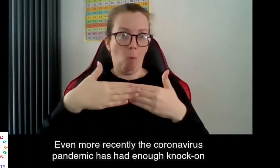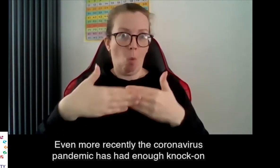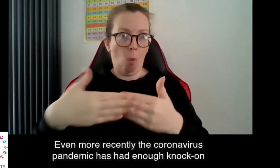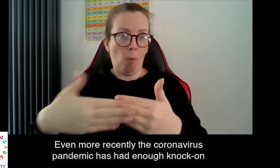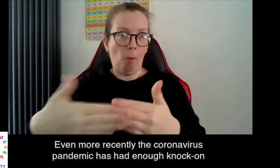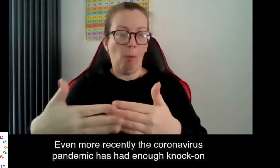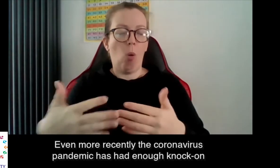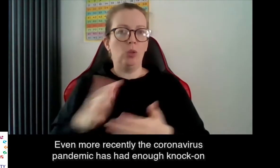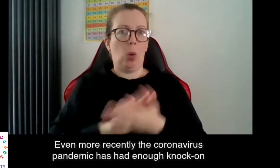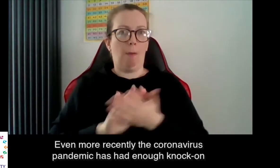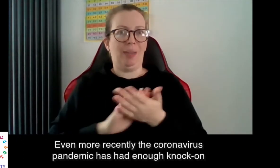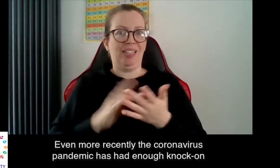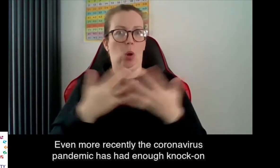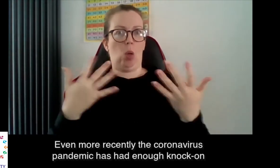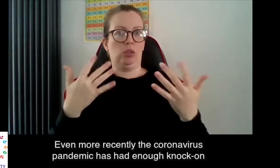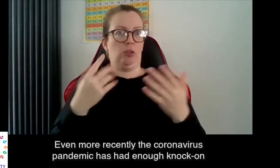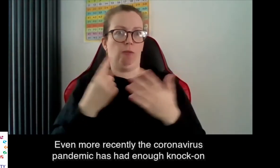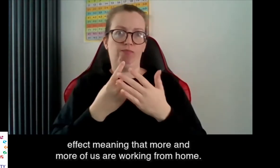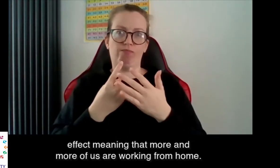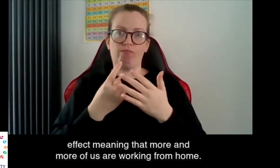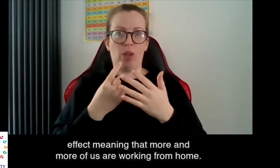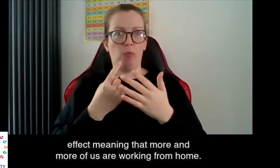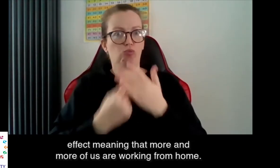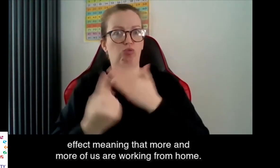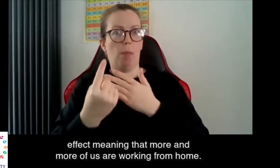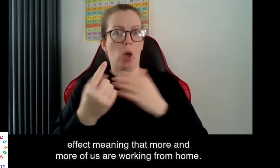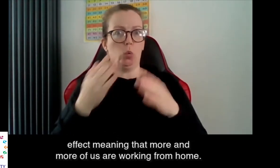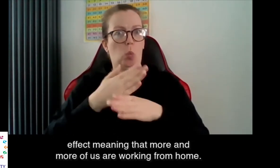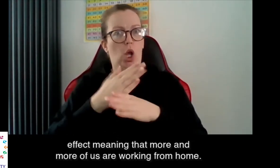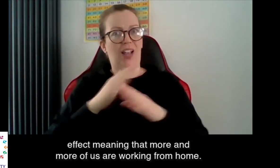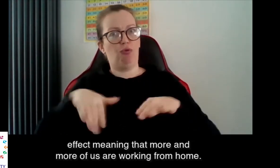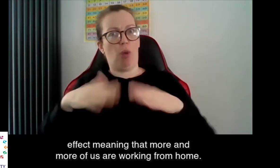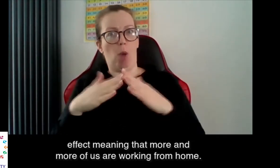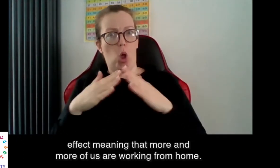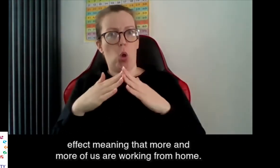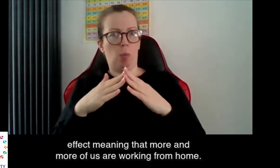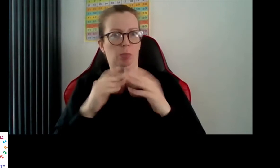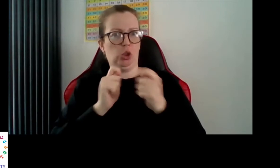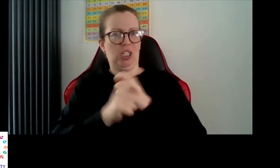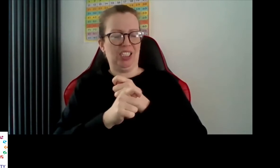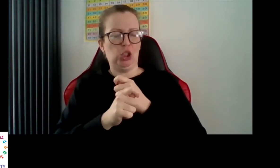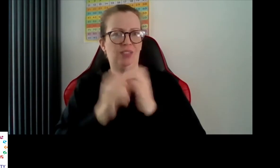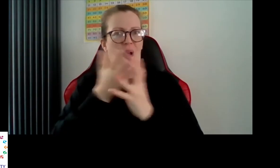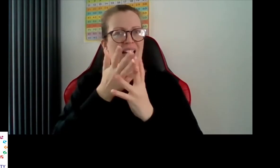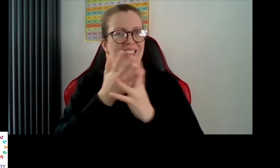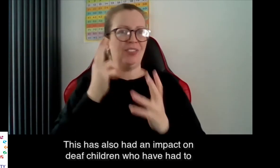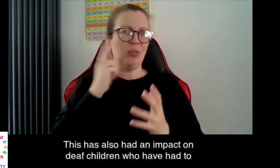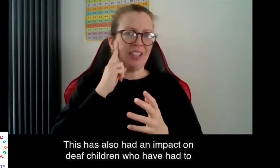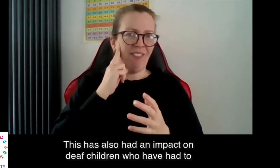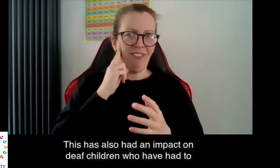the coronavirus pandemic has had a knock-on effect, meaning that more and more of us are working from home. This has also had